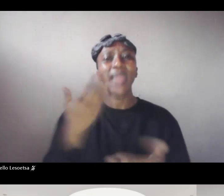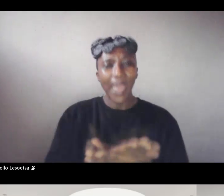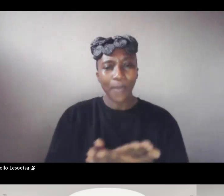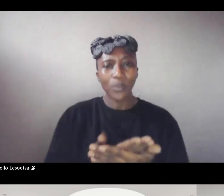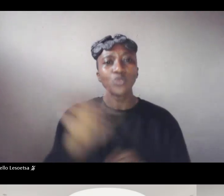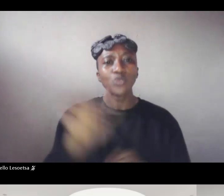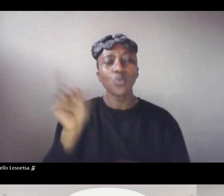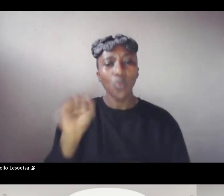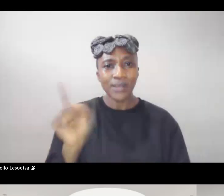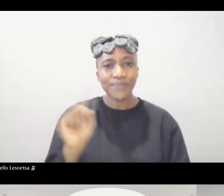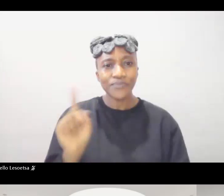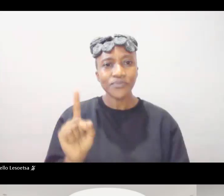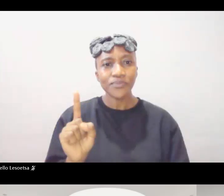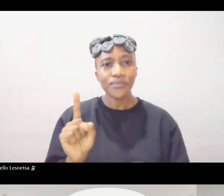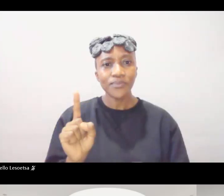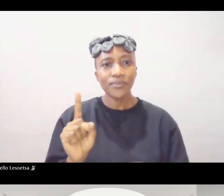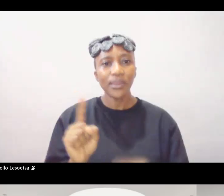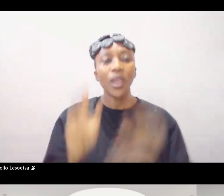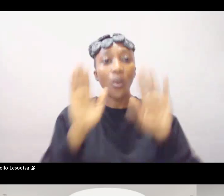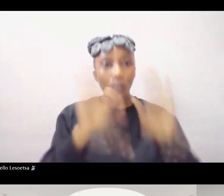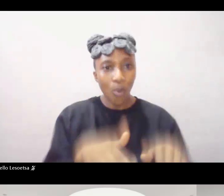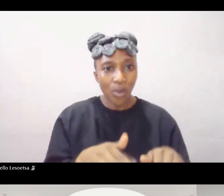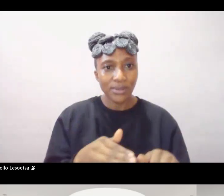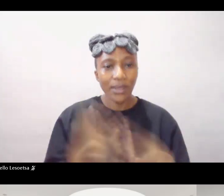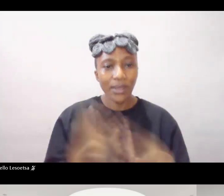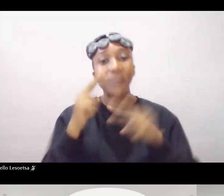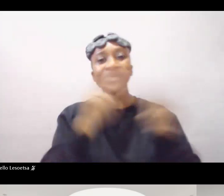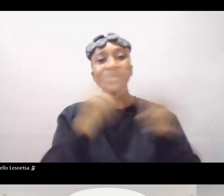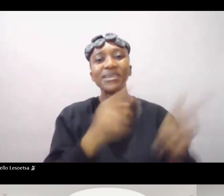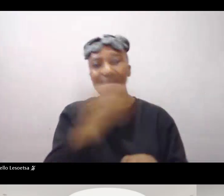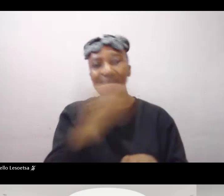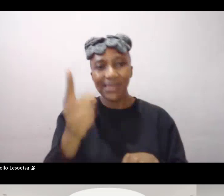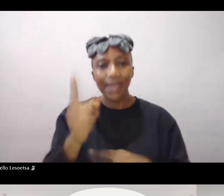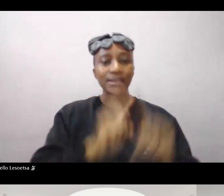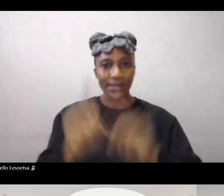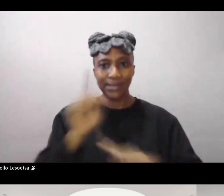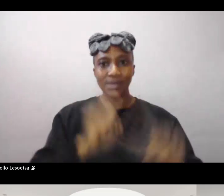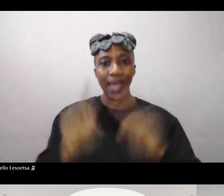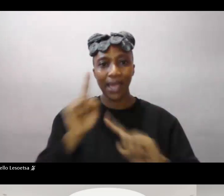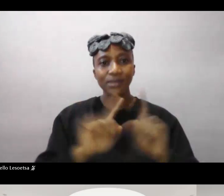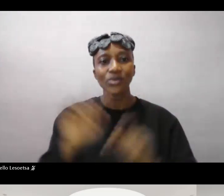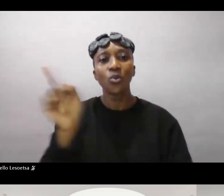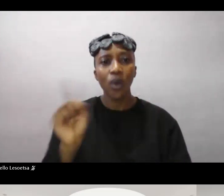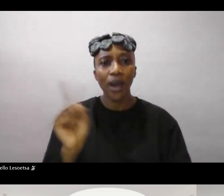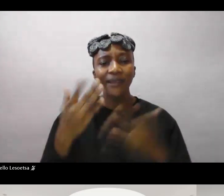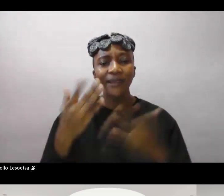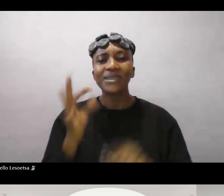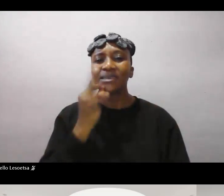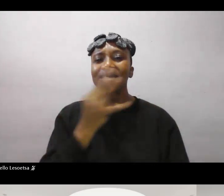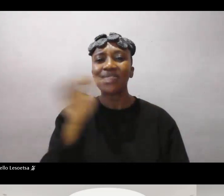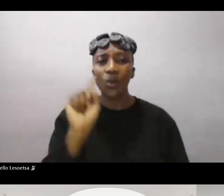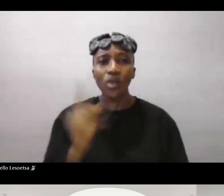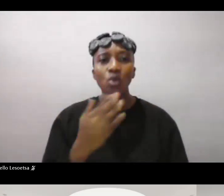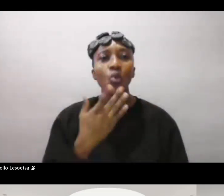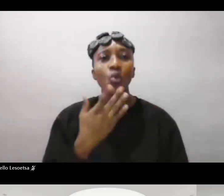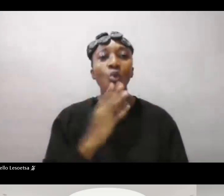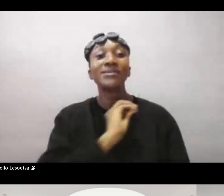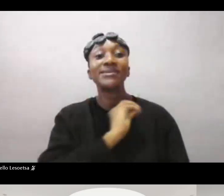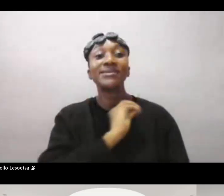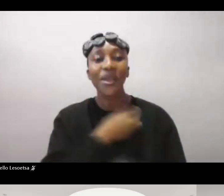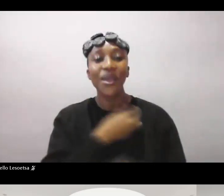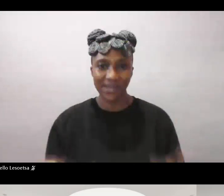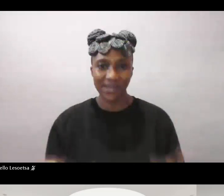put some perspective into what they were discussing, and then saying, who is disabled now?